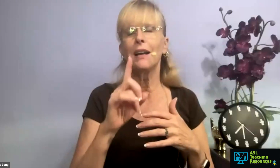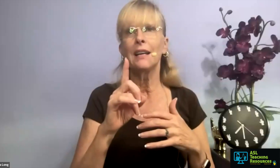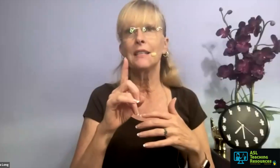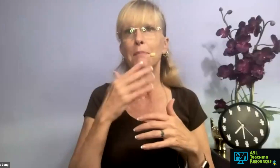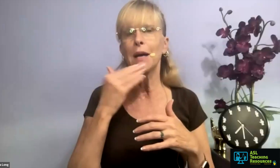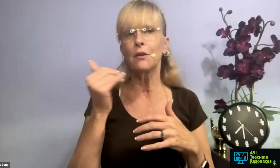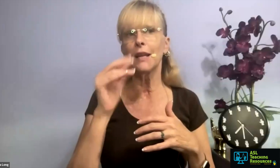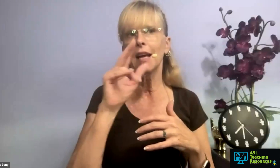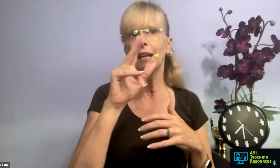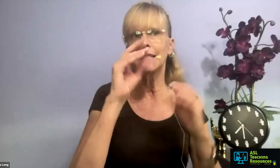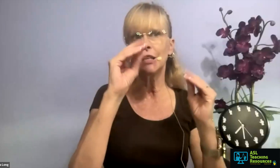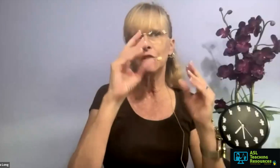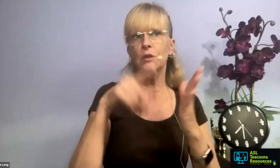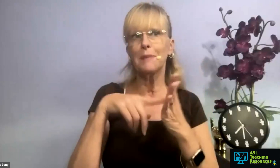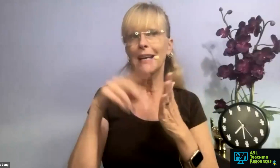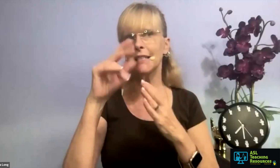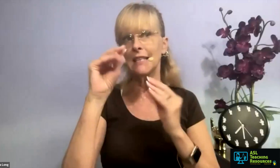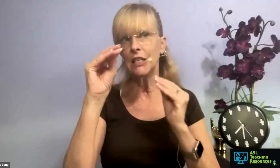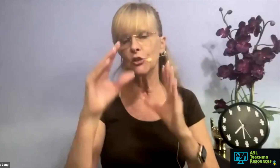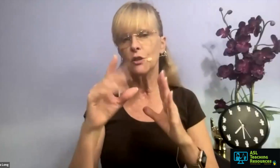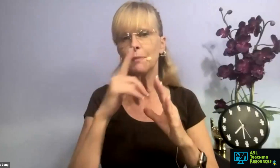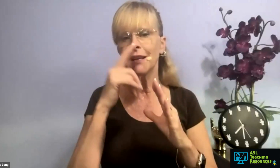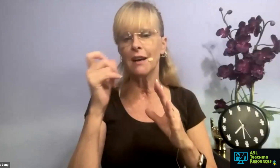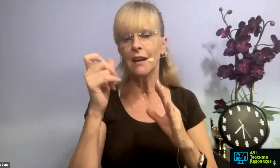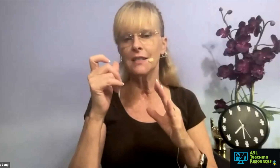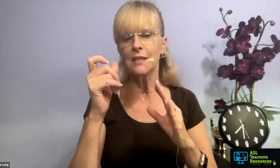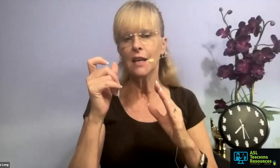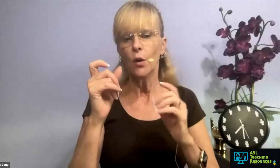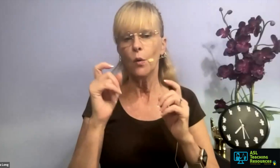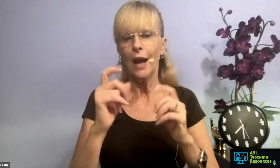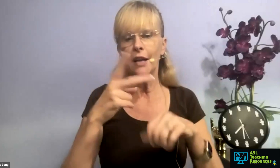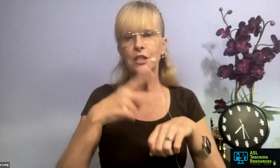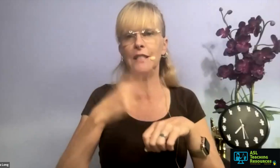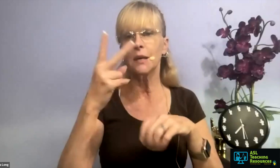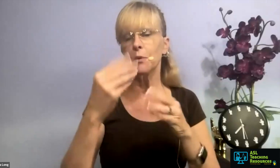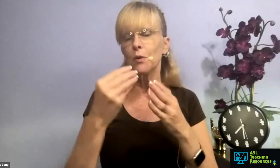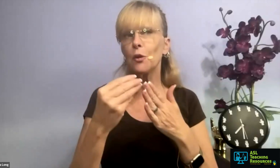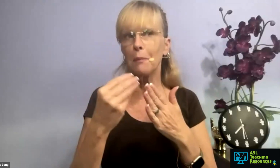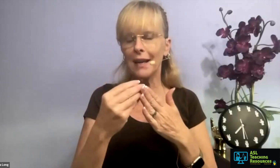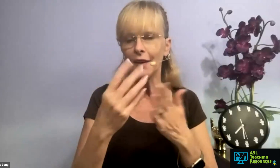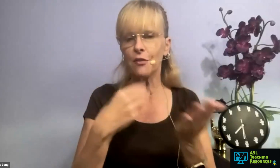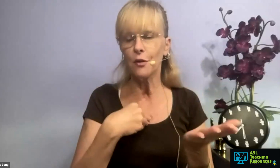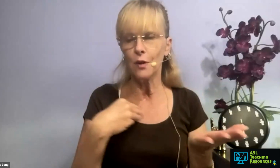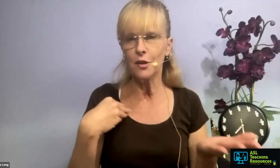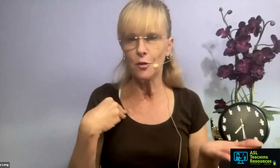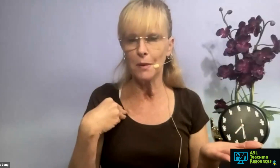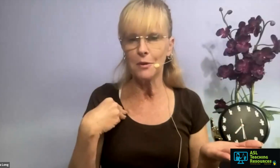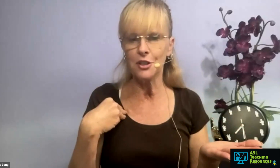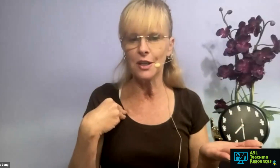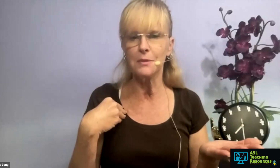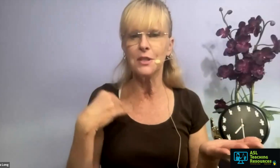it's better than teachers pay teachers, because we actually double your money with your membership. So